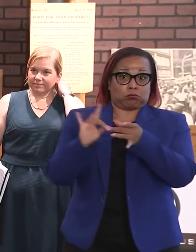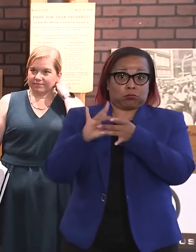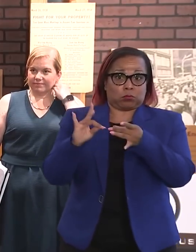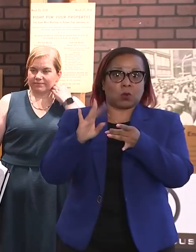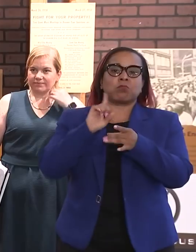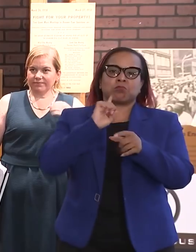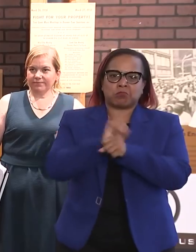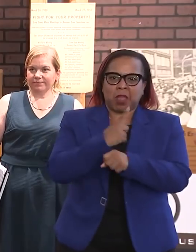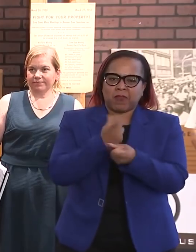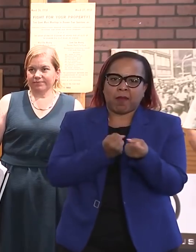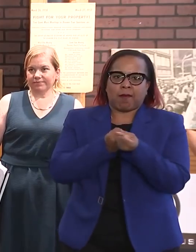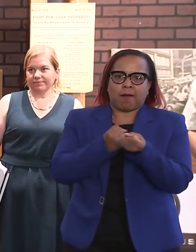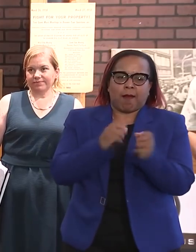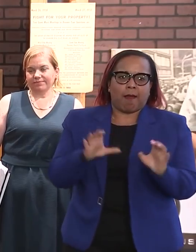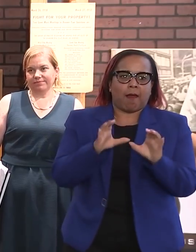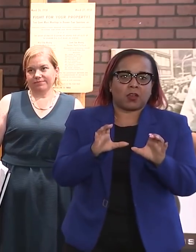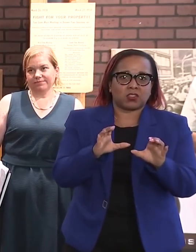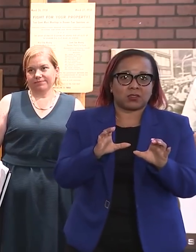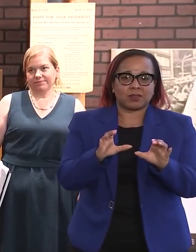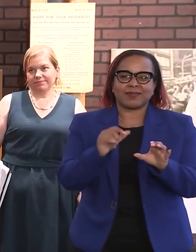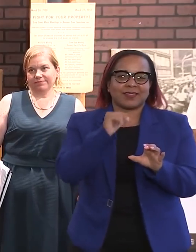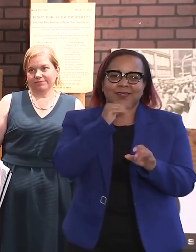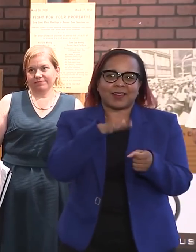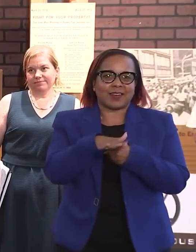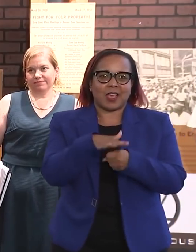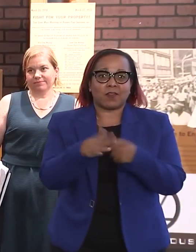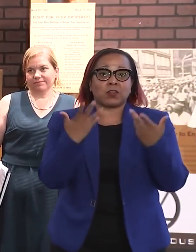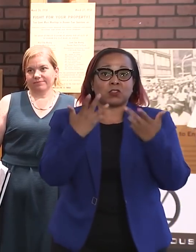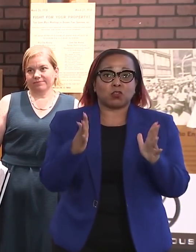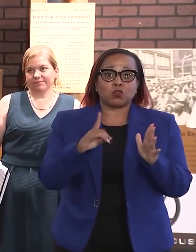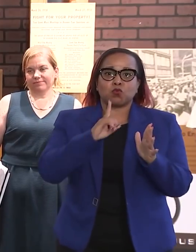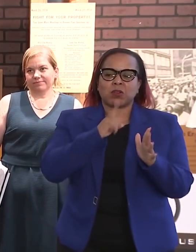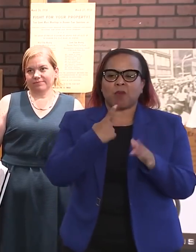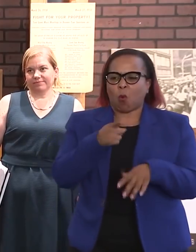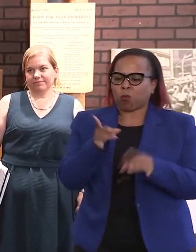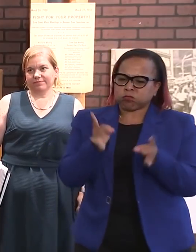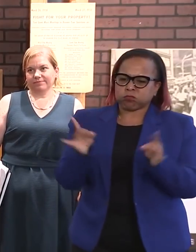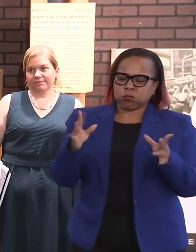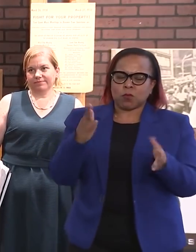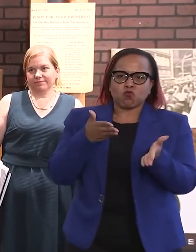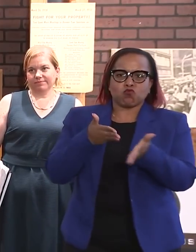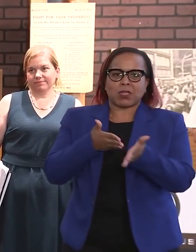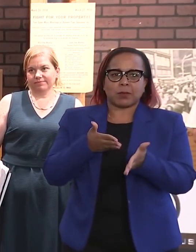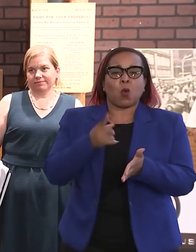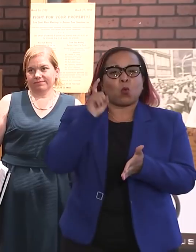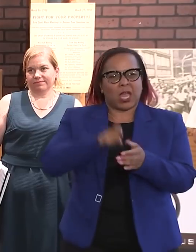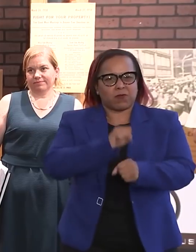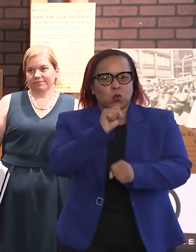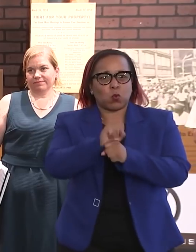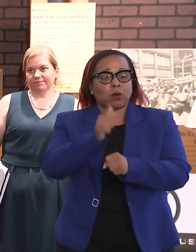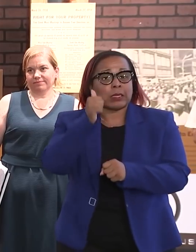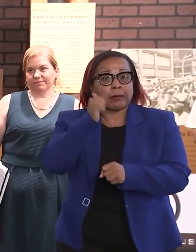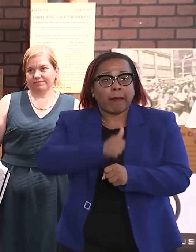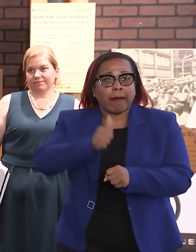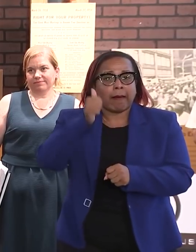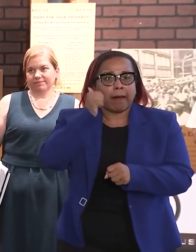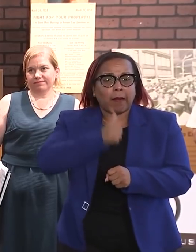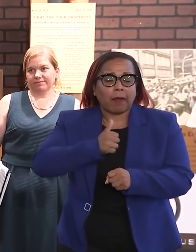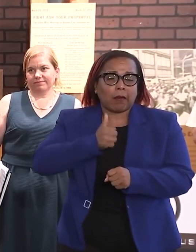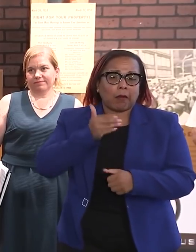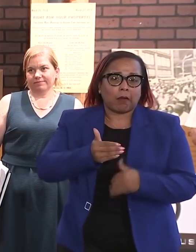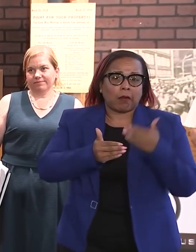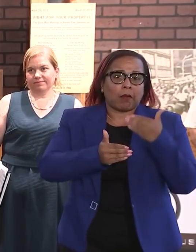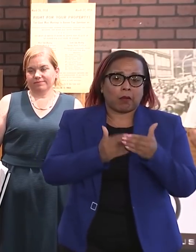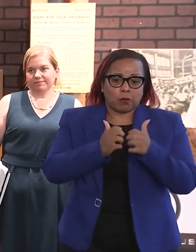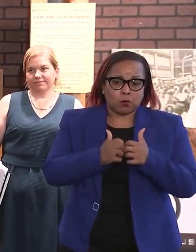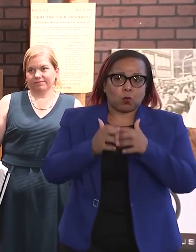action. It is simply not enough just to condemn racism. We have to work day in and day out to